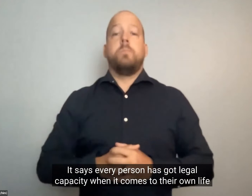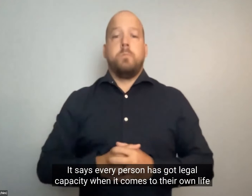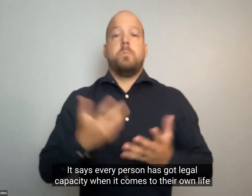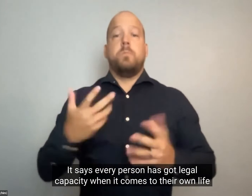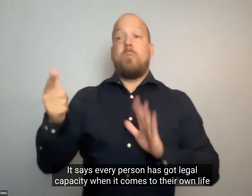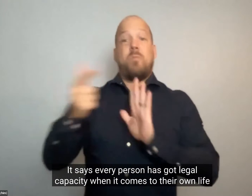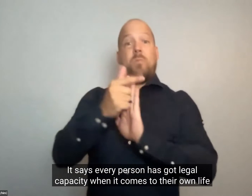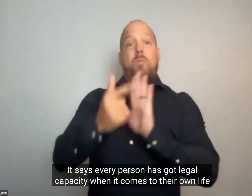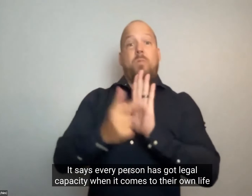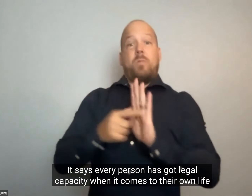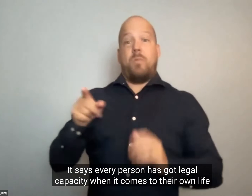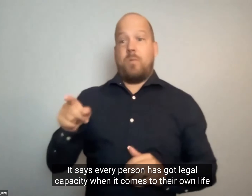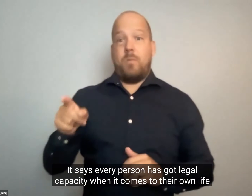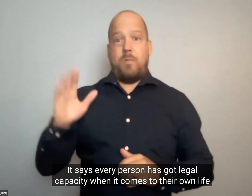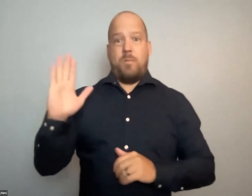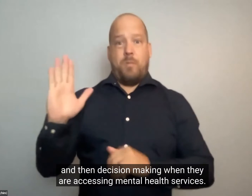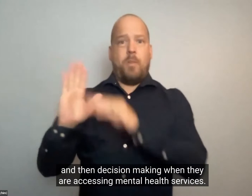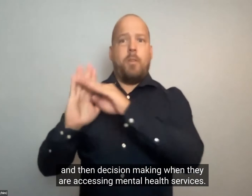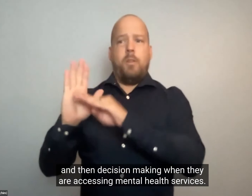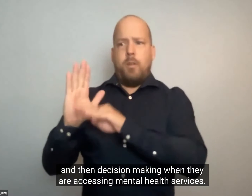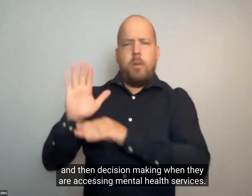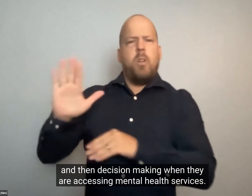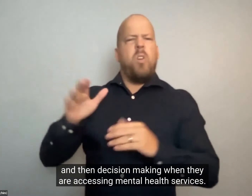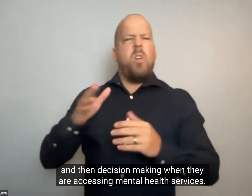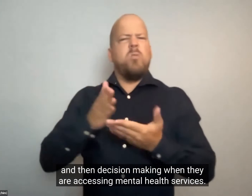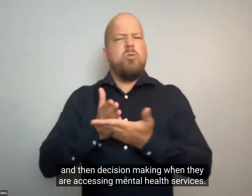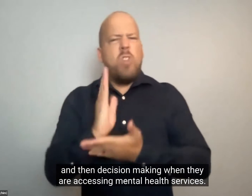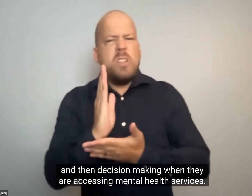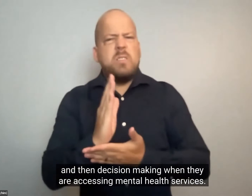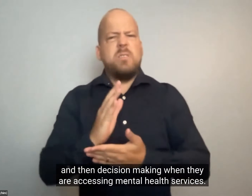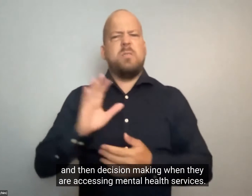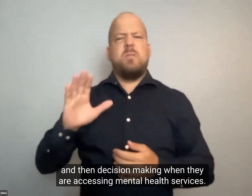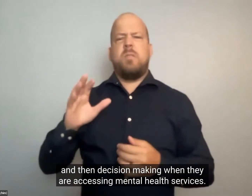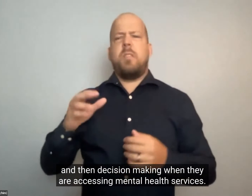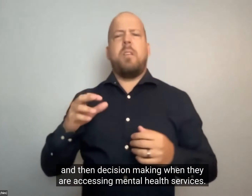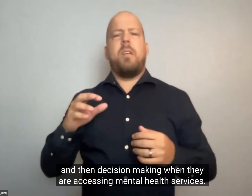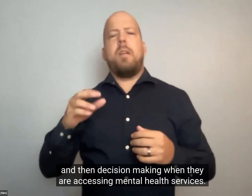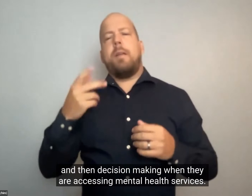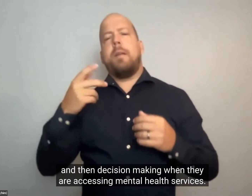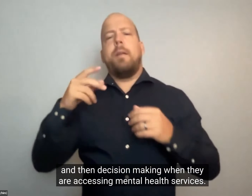it comes to their own life, and then decision-making